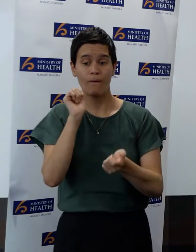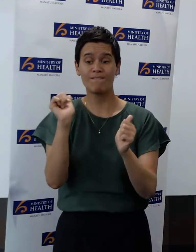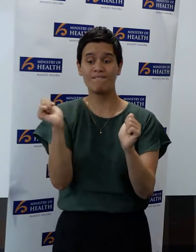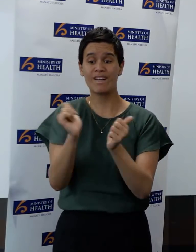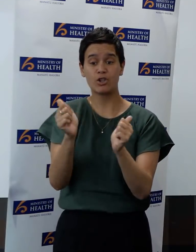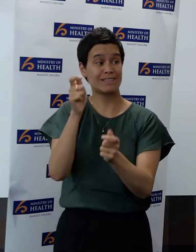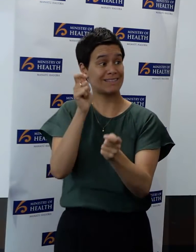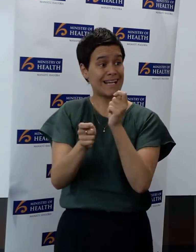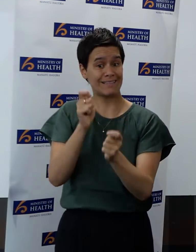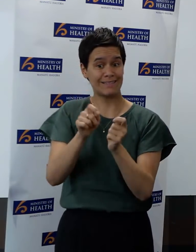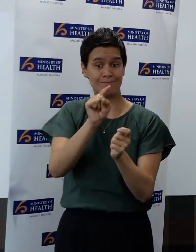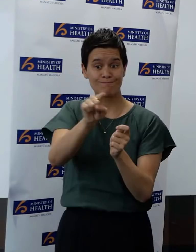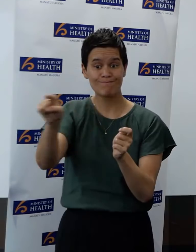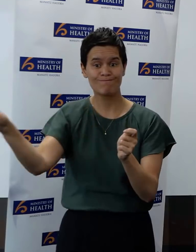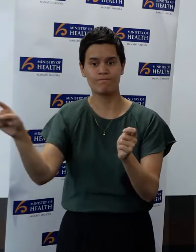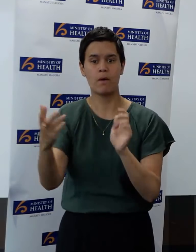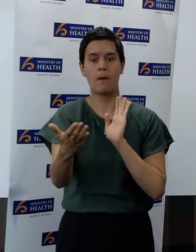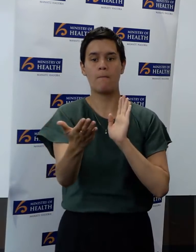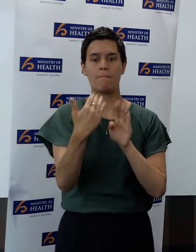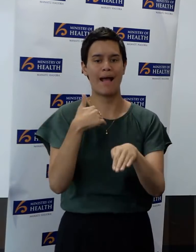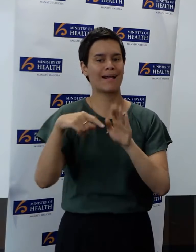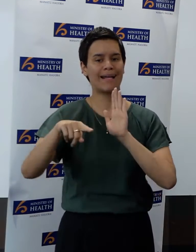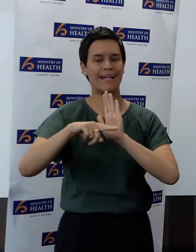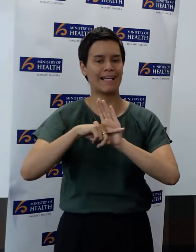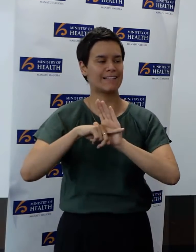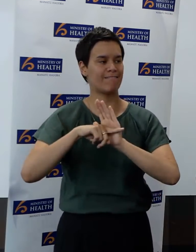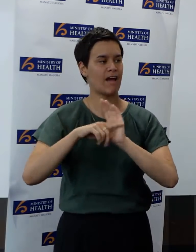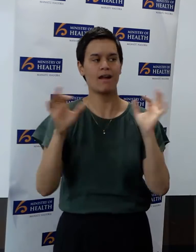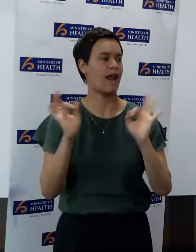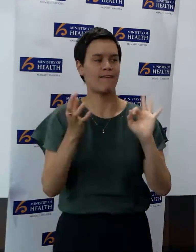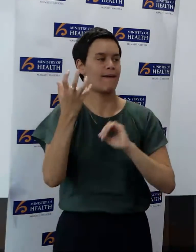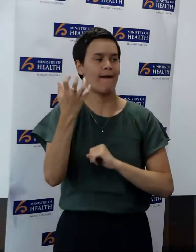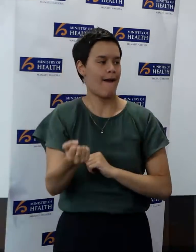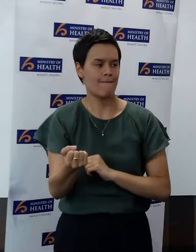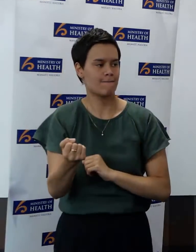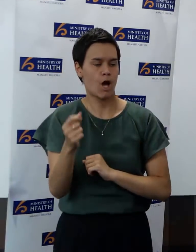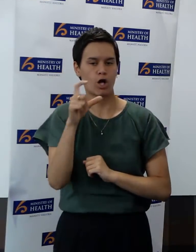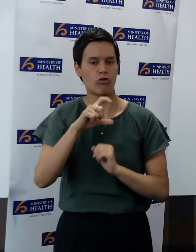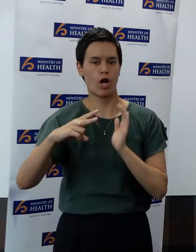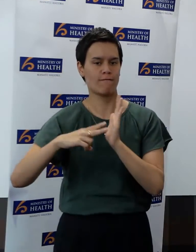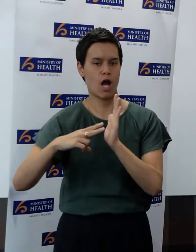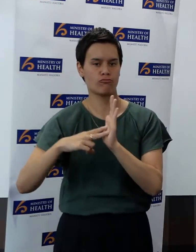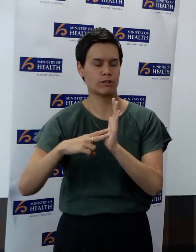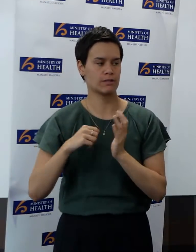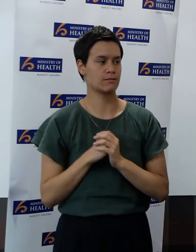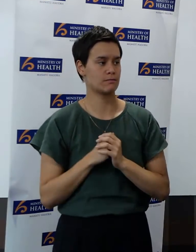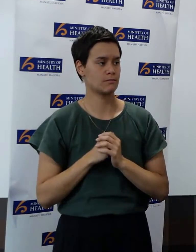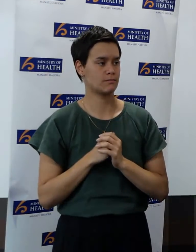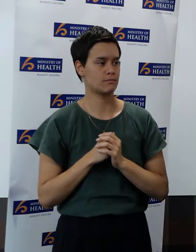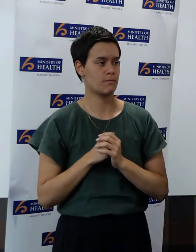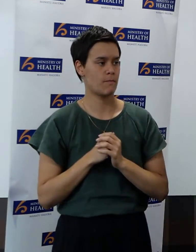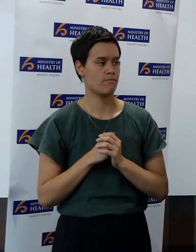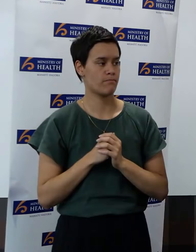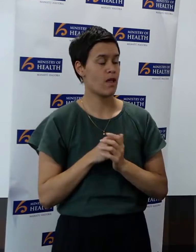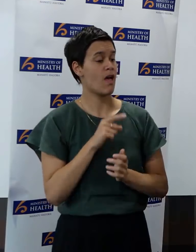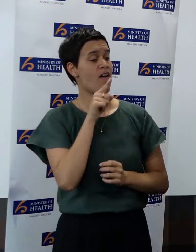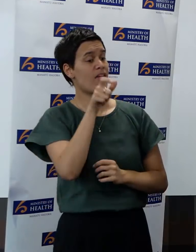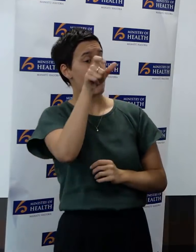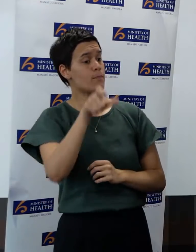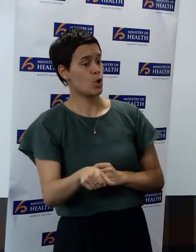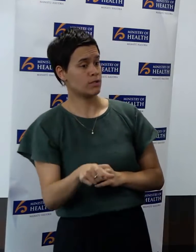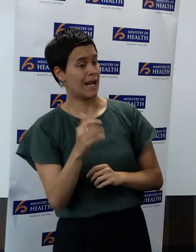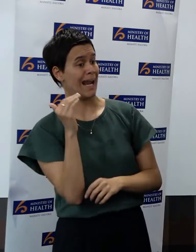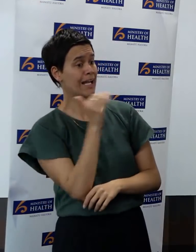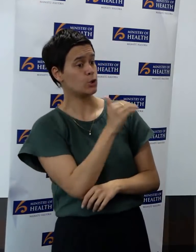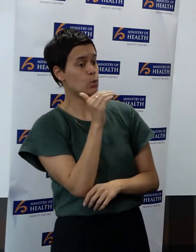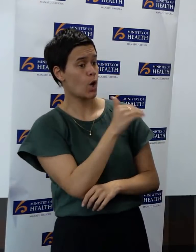themselves? That's my understanding, yes. And I think that's a very, very important message here I do want to give. It's really critical